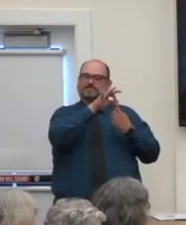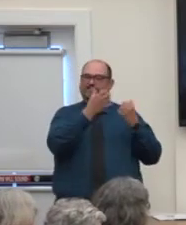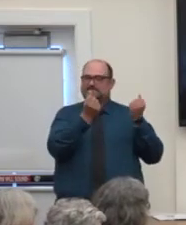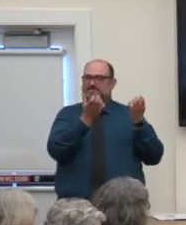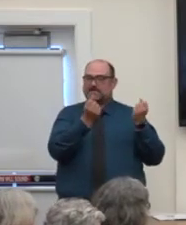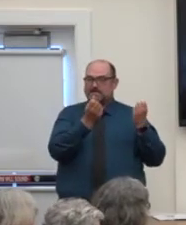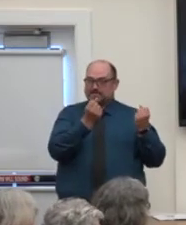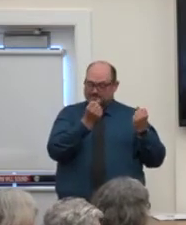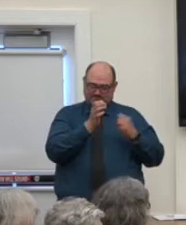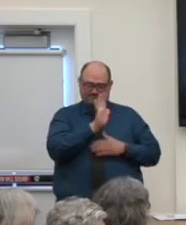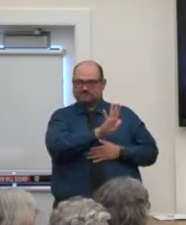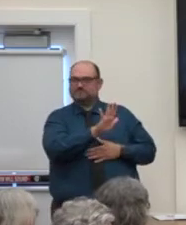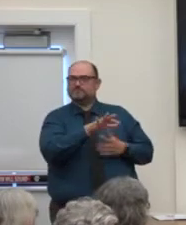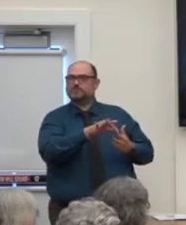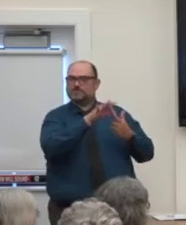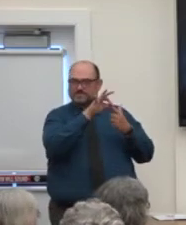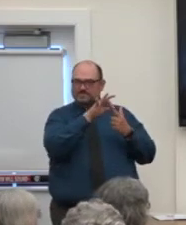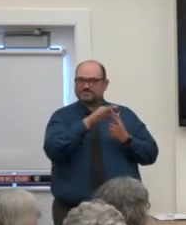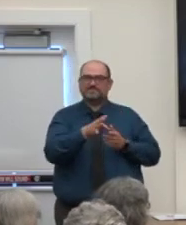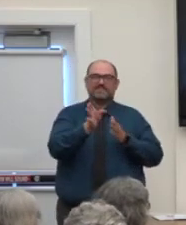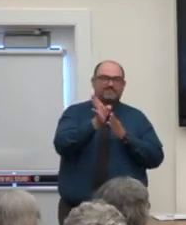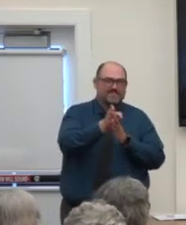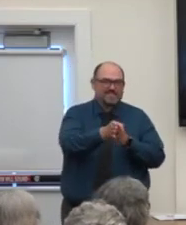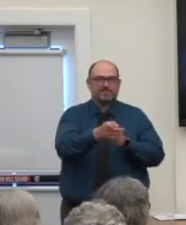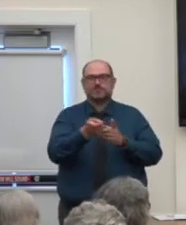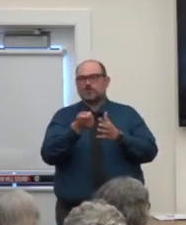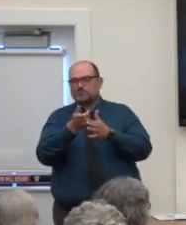cranberries. Other signs